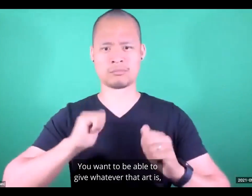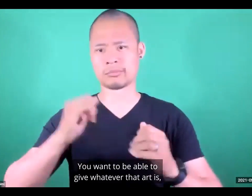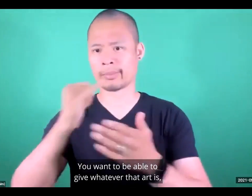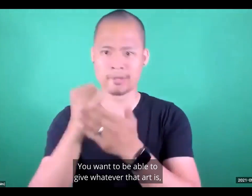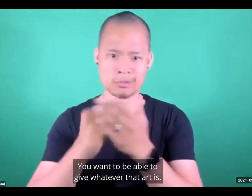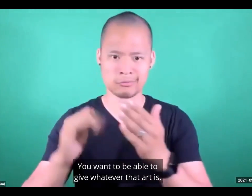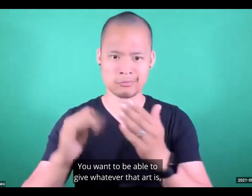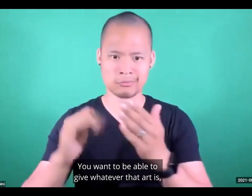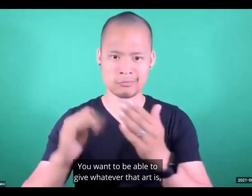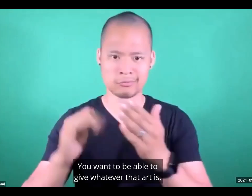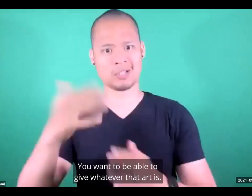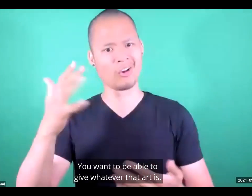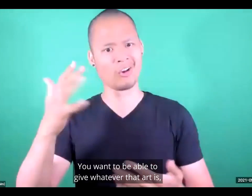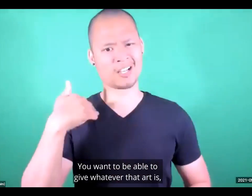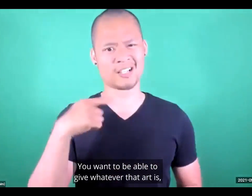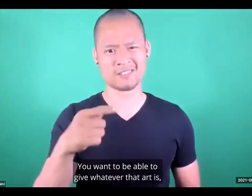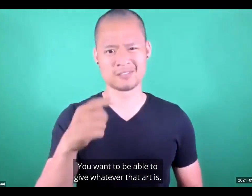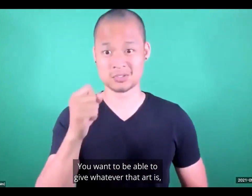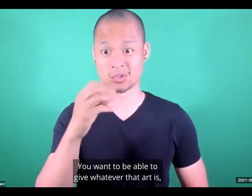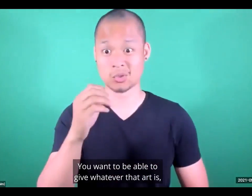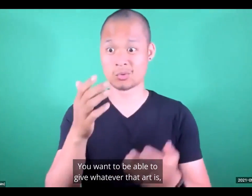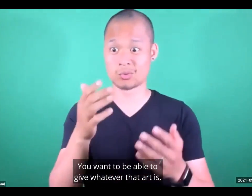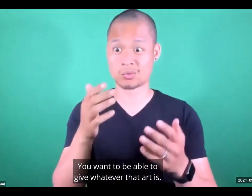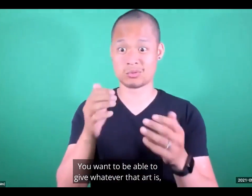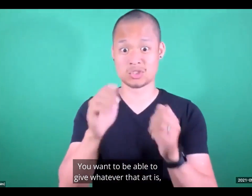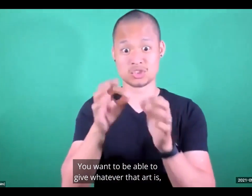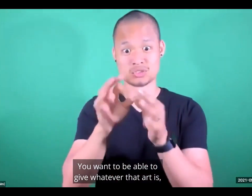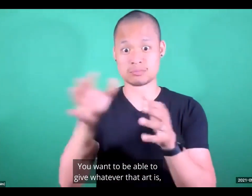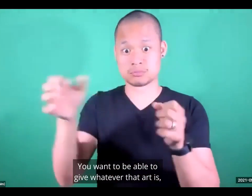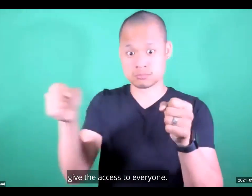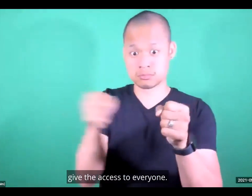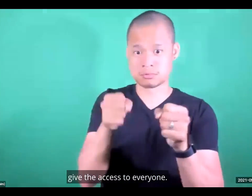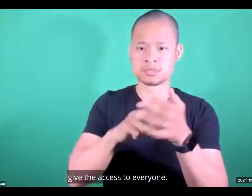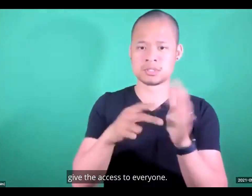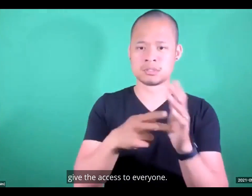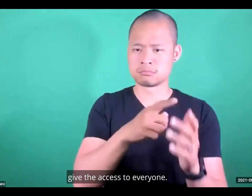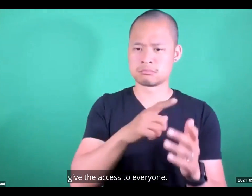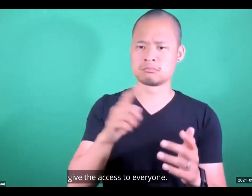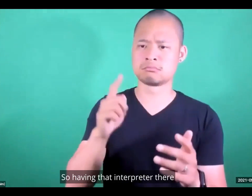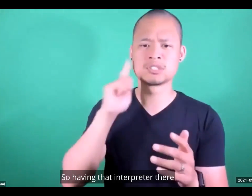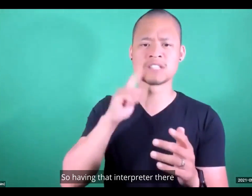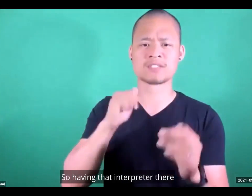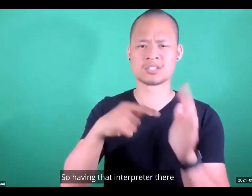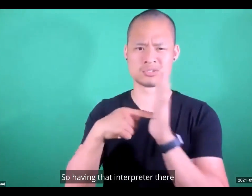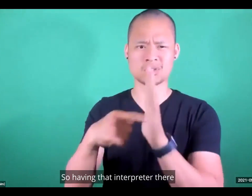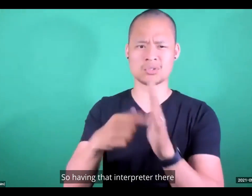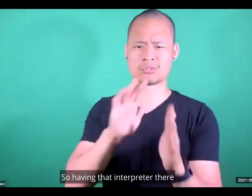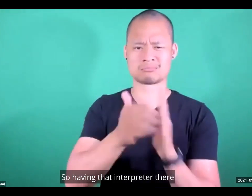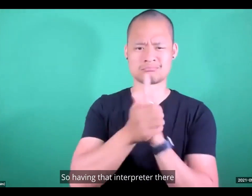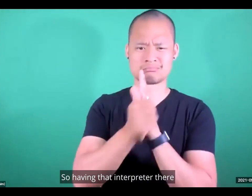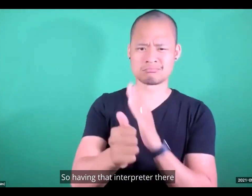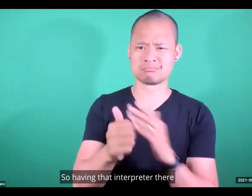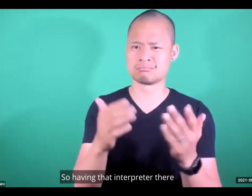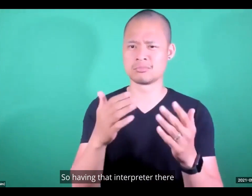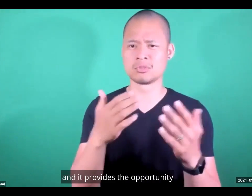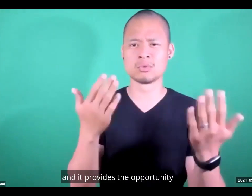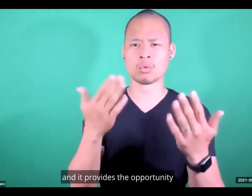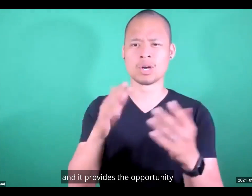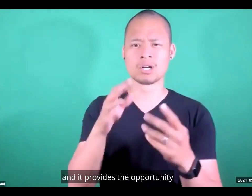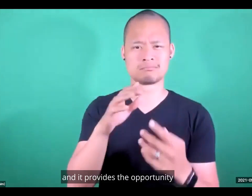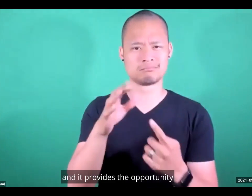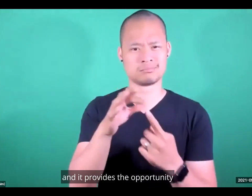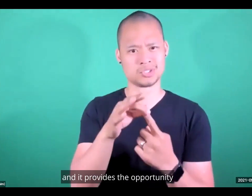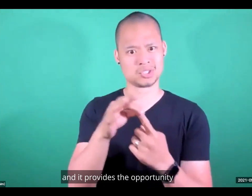You want to be able to give whatever that art is, give the access to whoever. So having that interpreter there